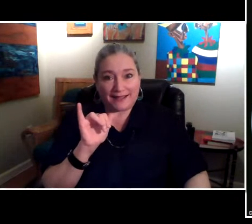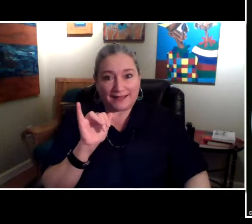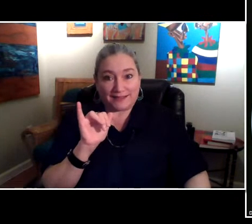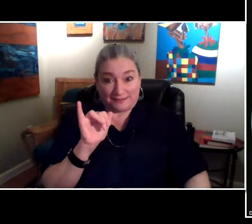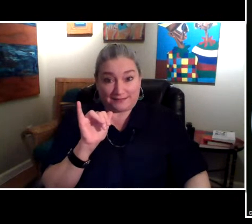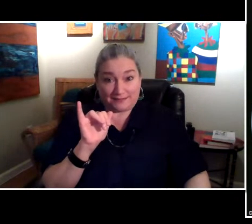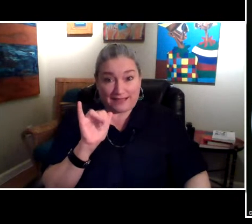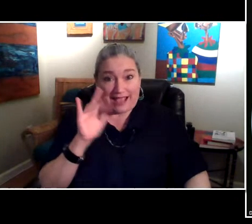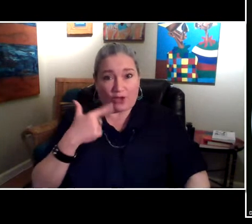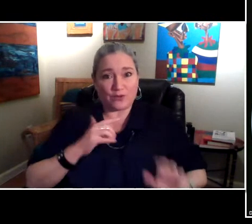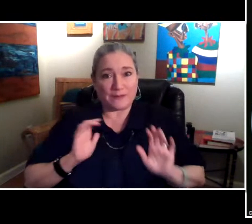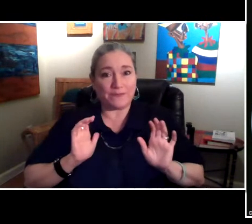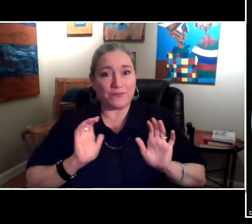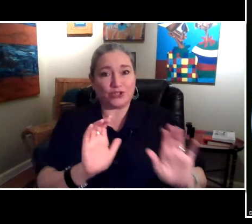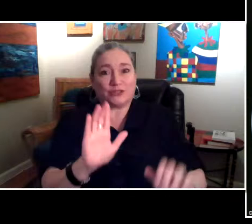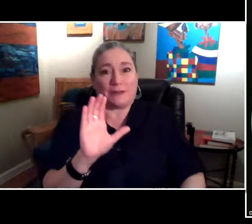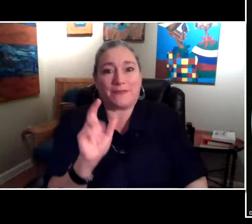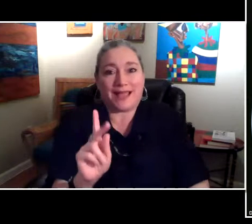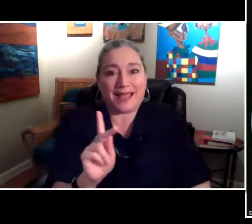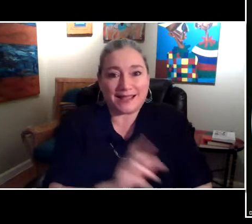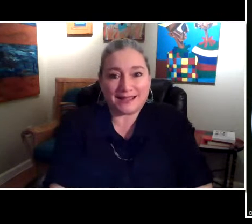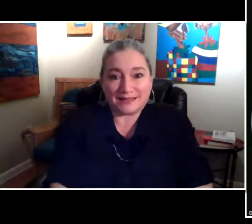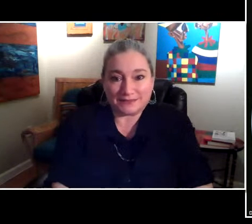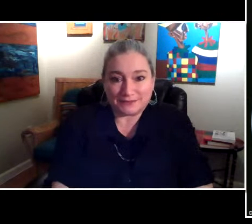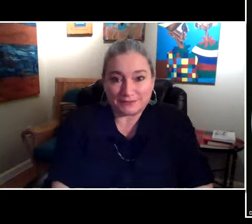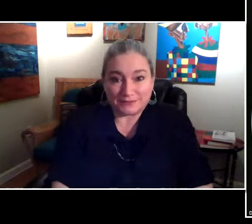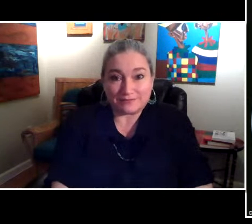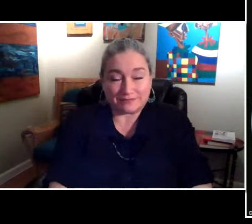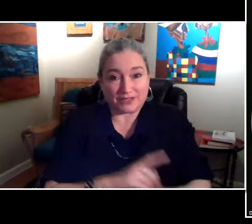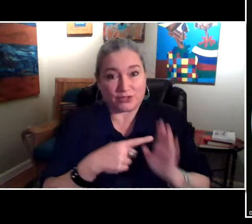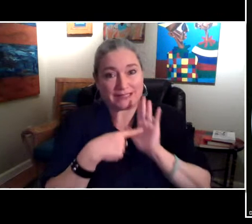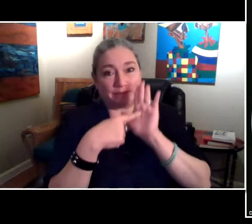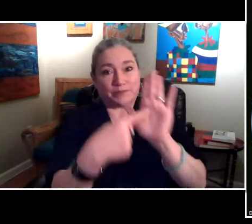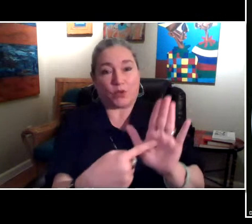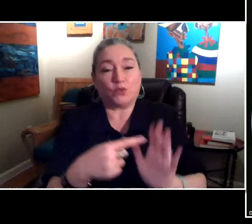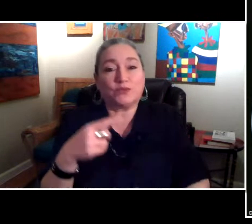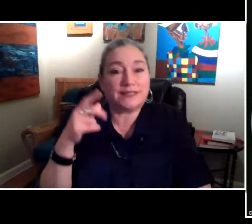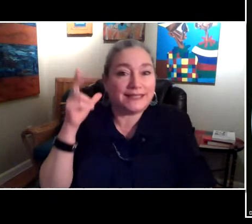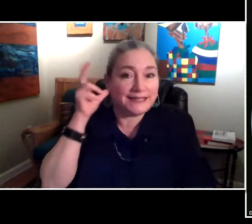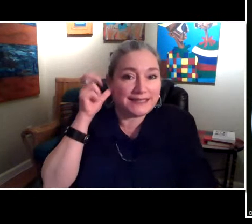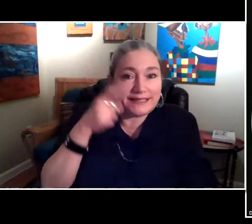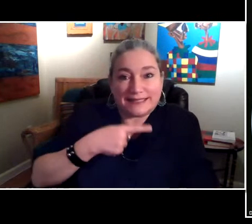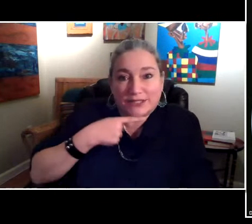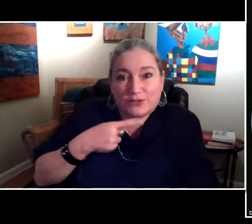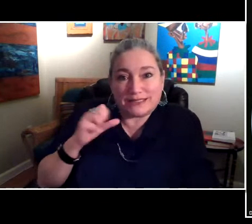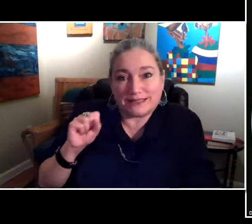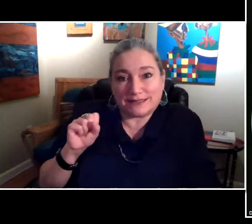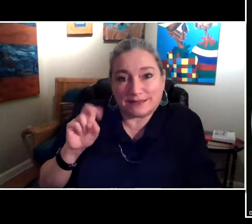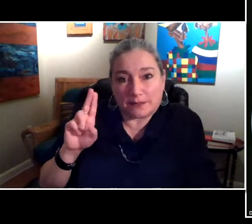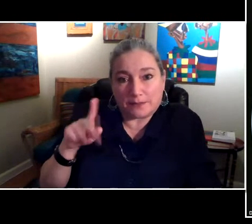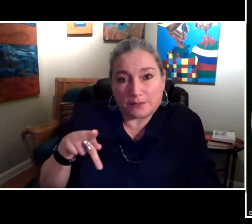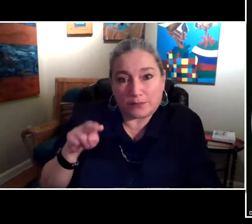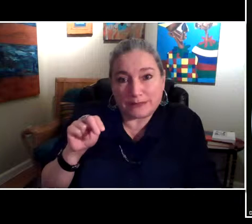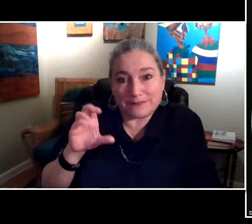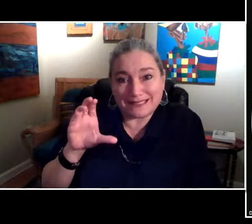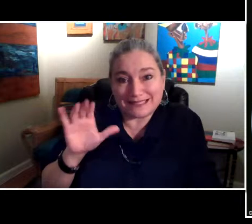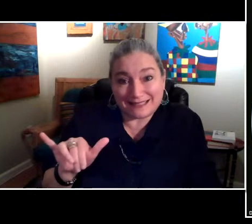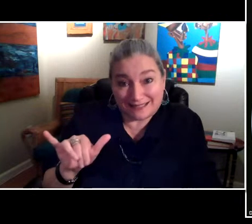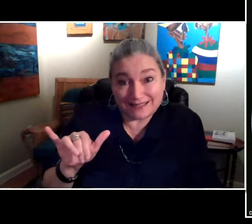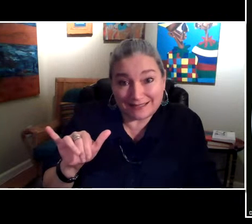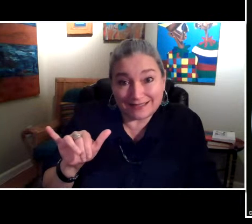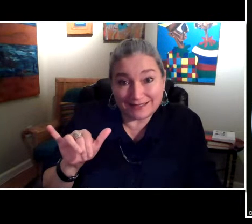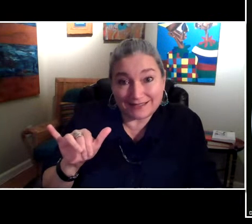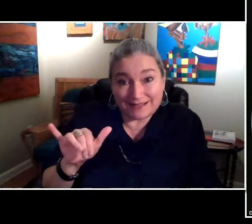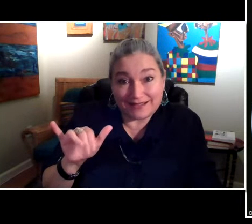to show the system of autism and what it looks like and how we can push back in order